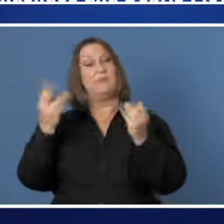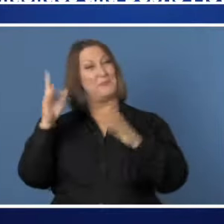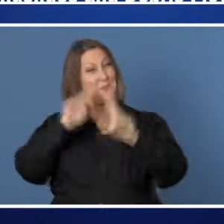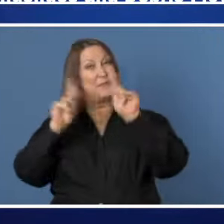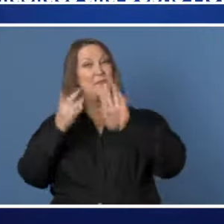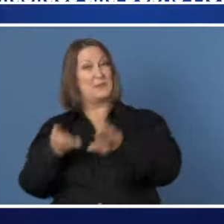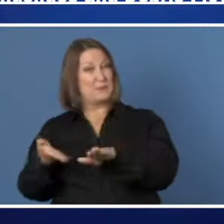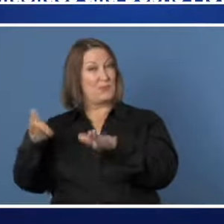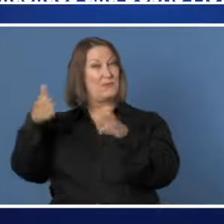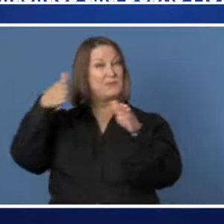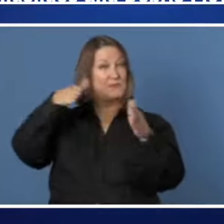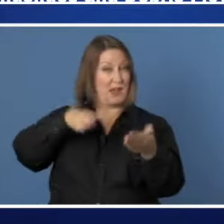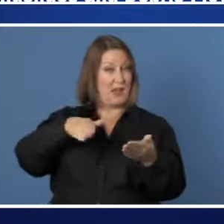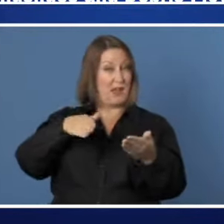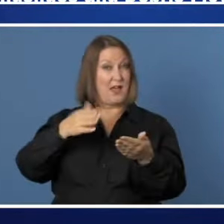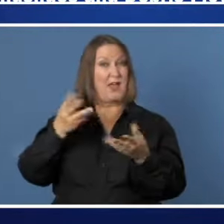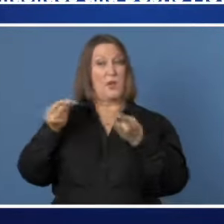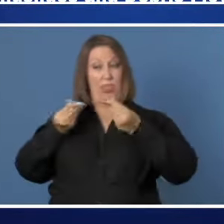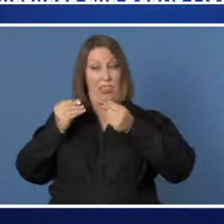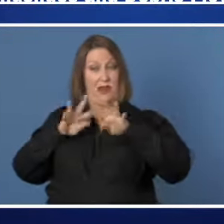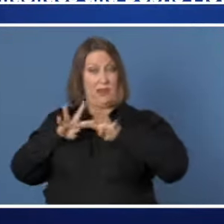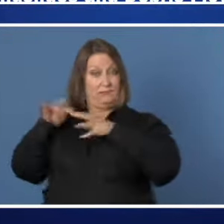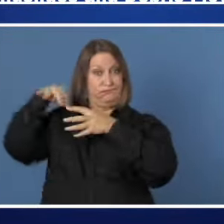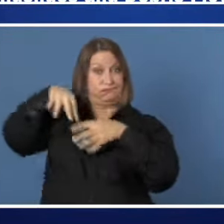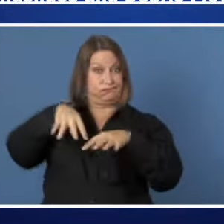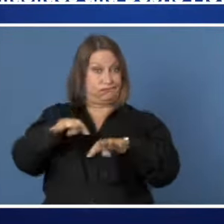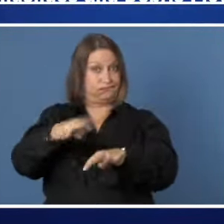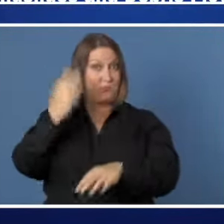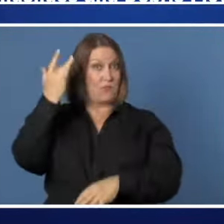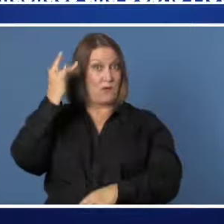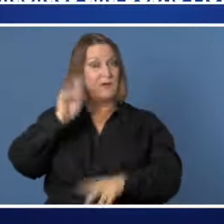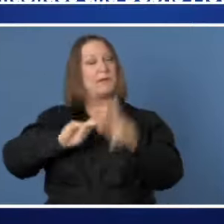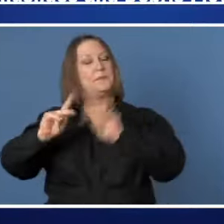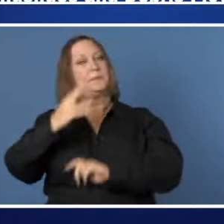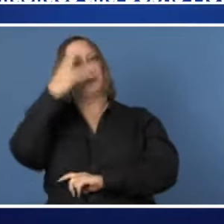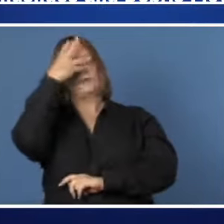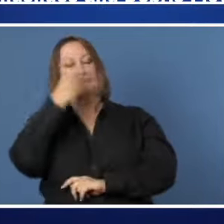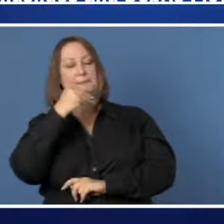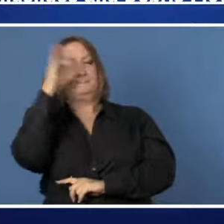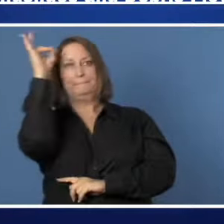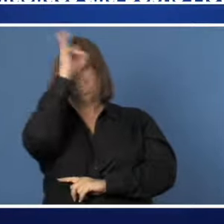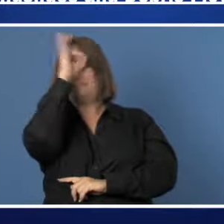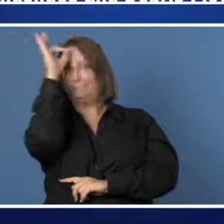Many debris flow fatalities occur when people are sleeping.